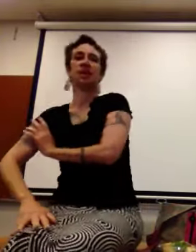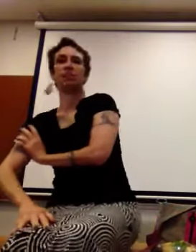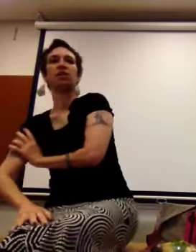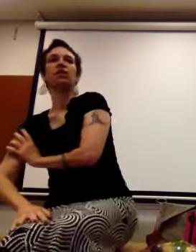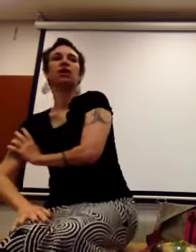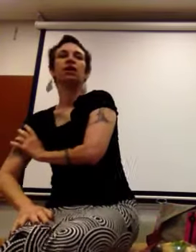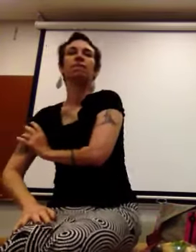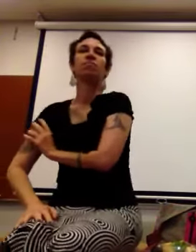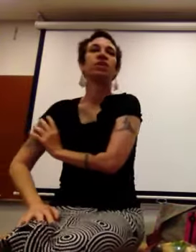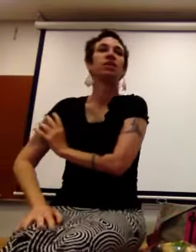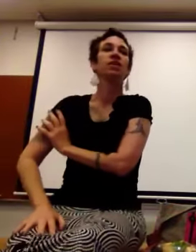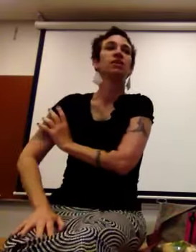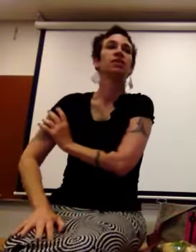time.